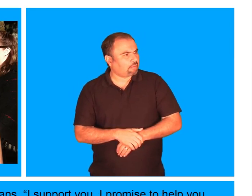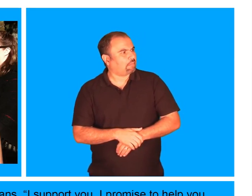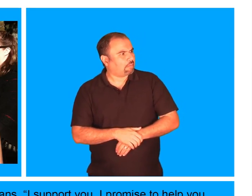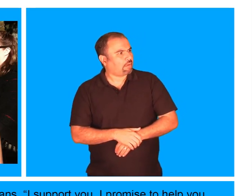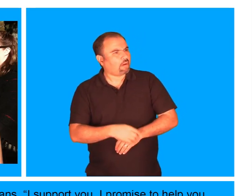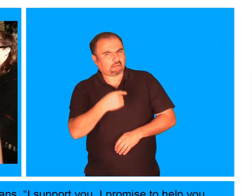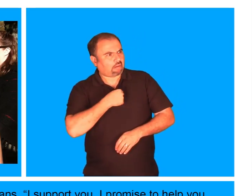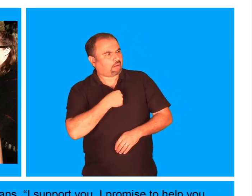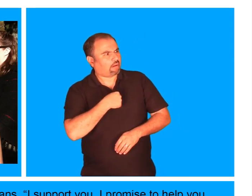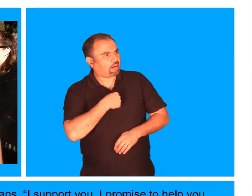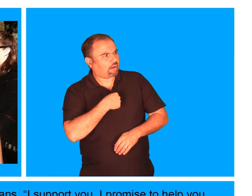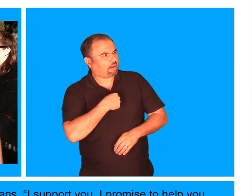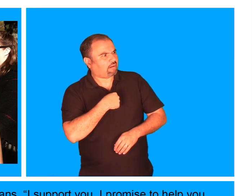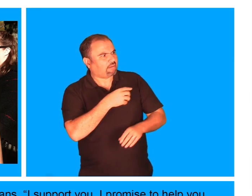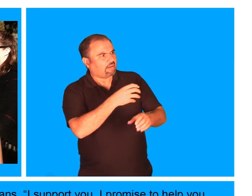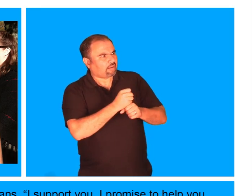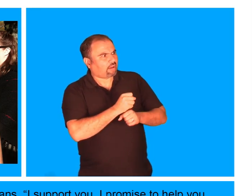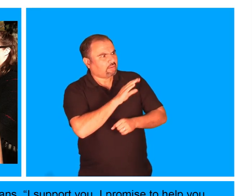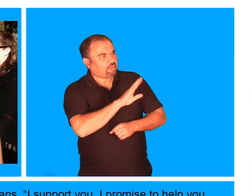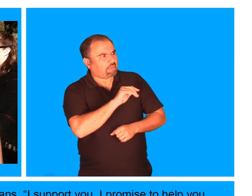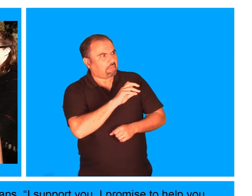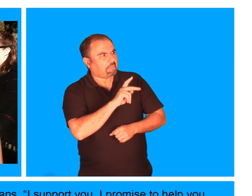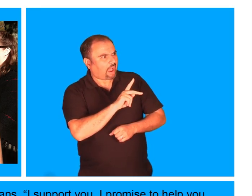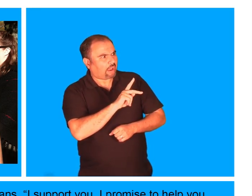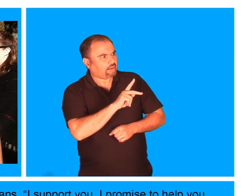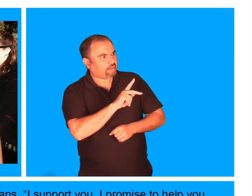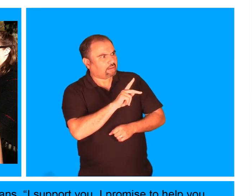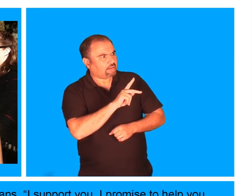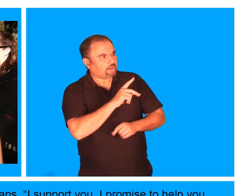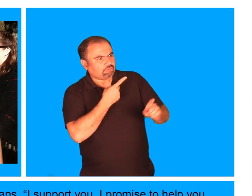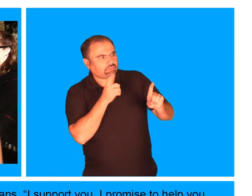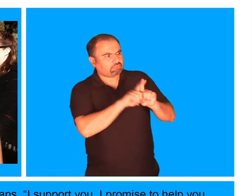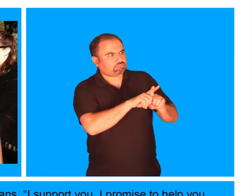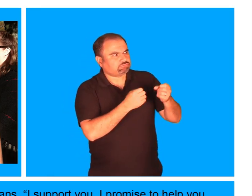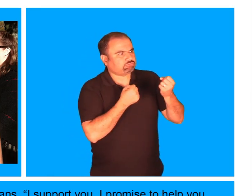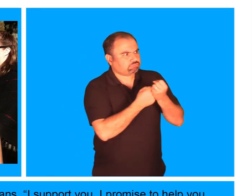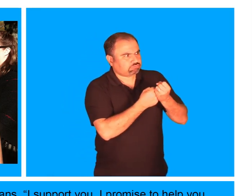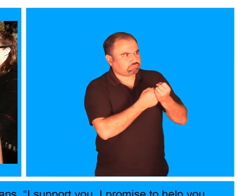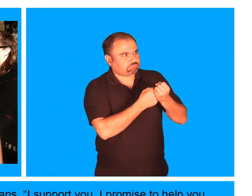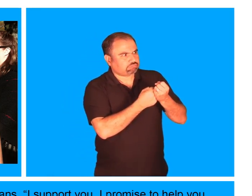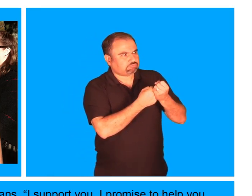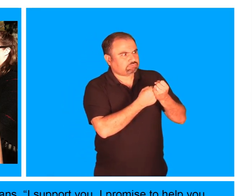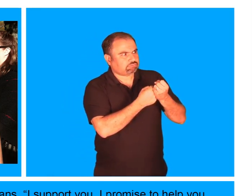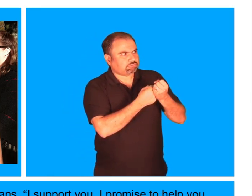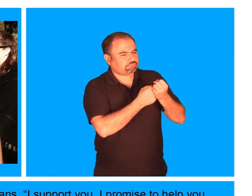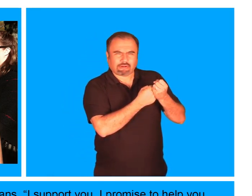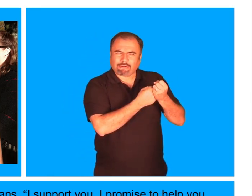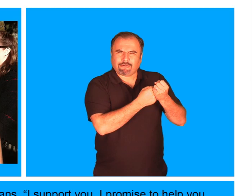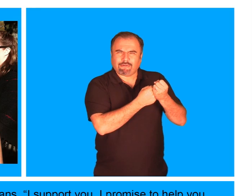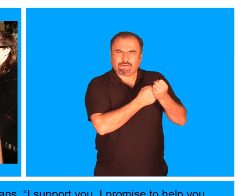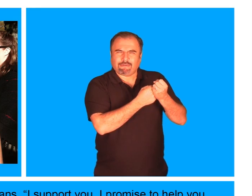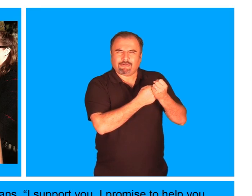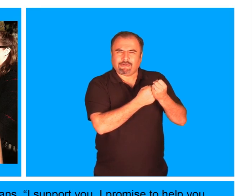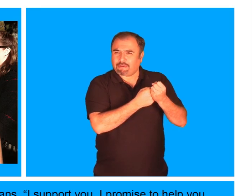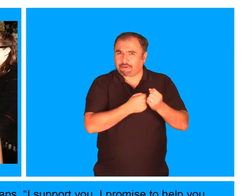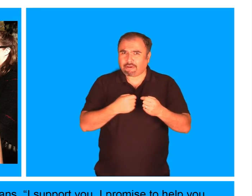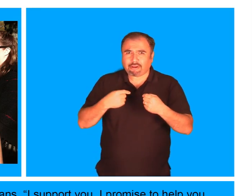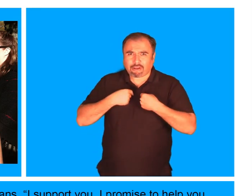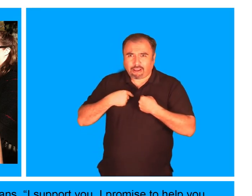I've got your back usually means, I support you. I promise to help you and protect you. But what does it mean in this picture?